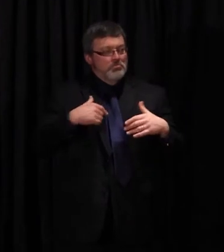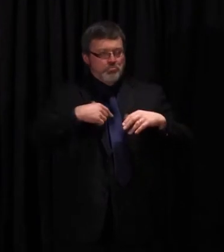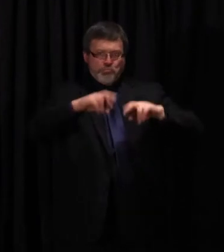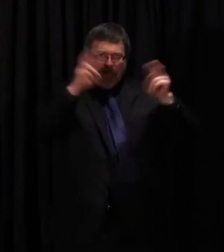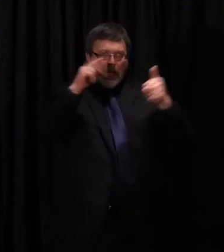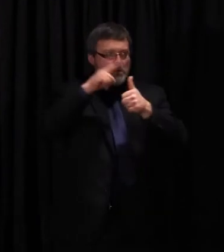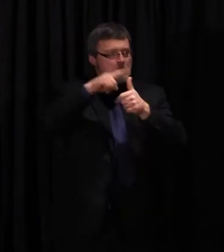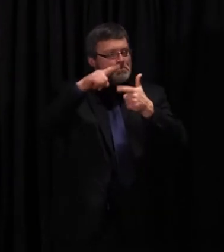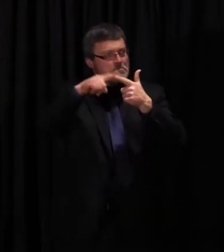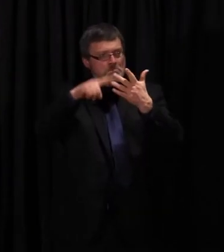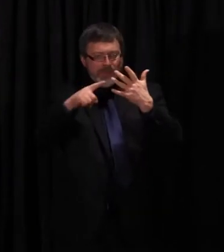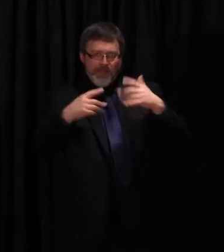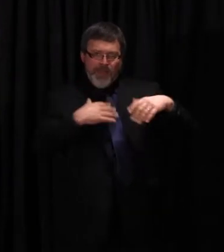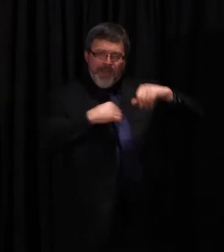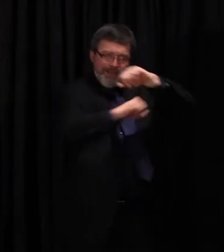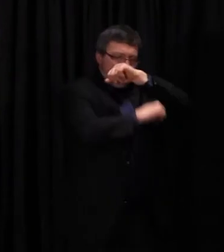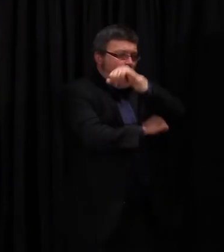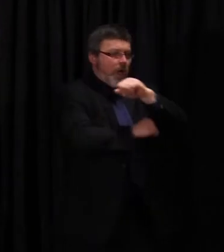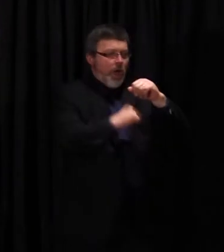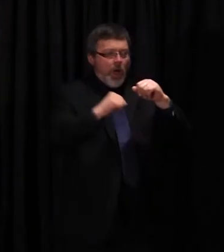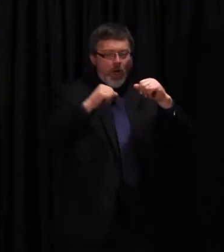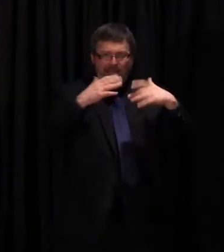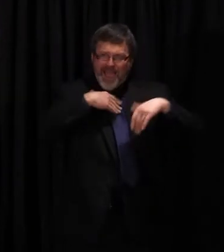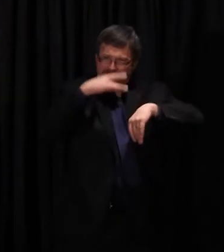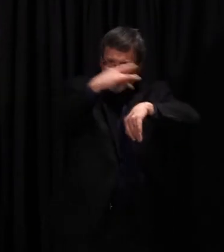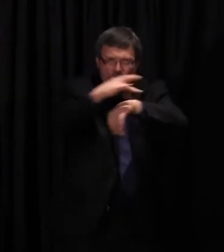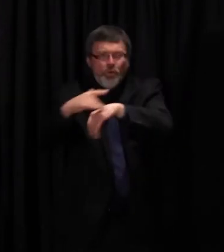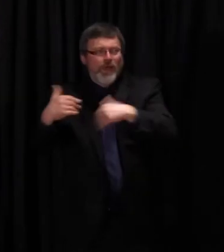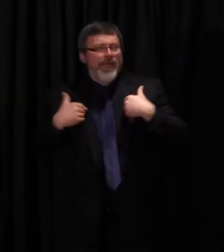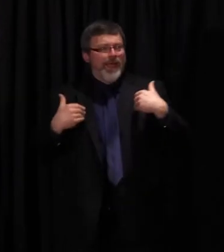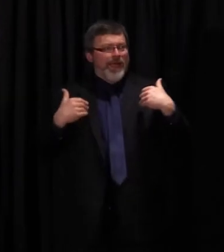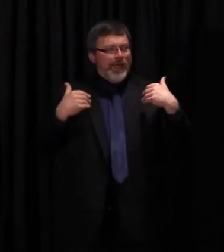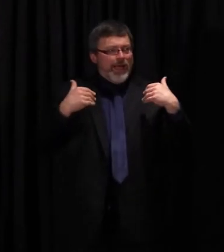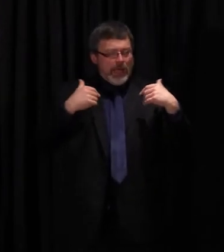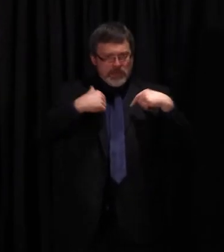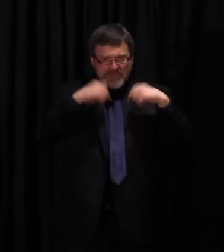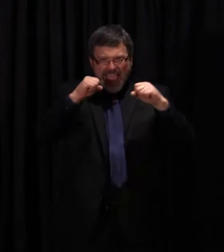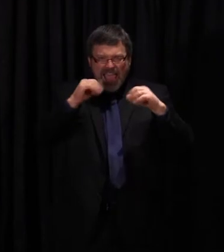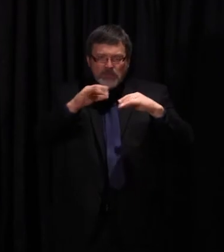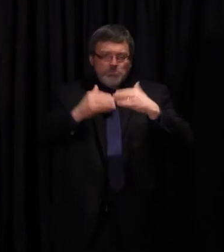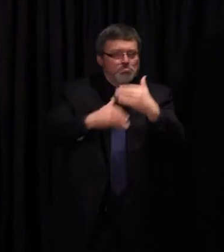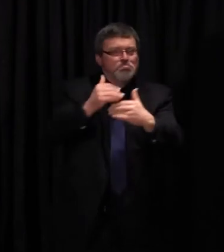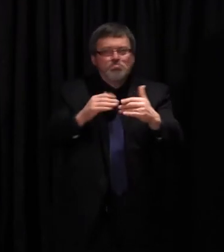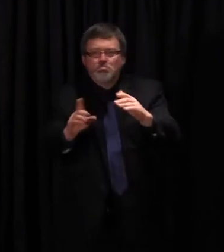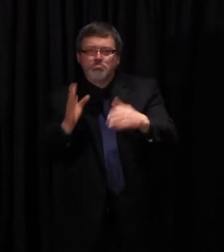mortar, lumber, and steel. So let's grab hold and start building.